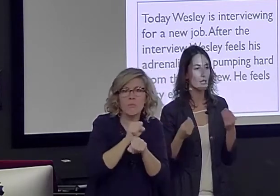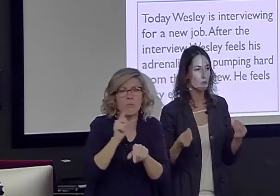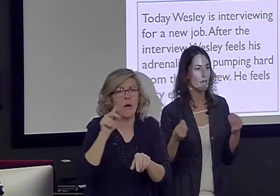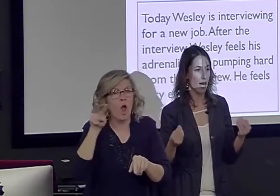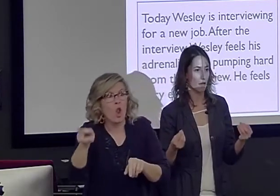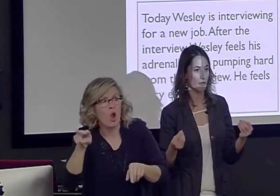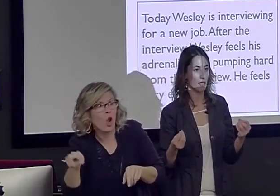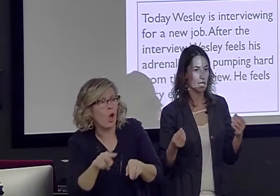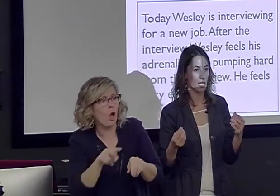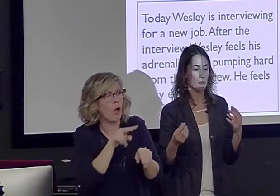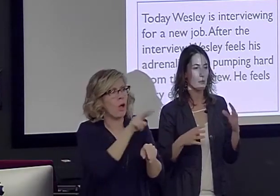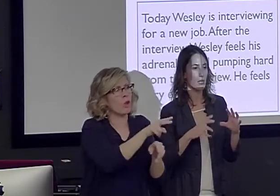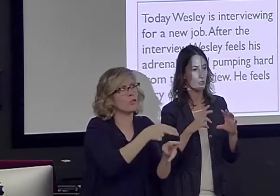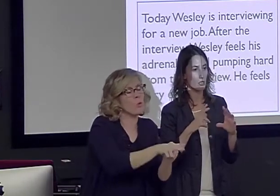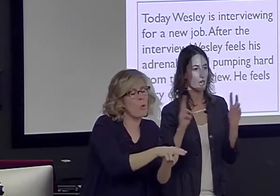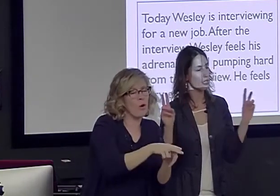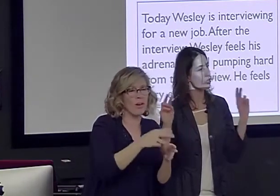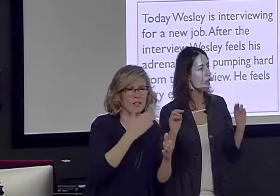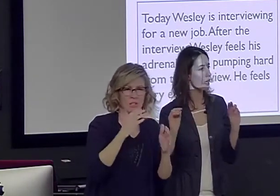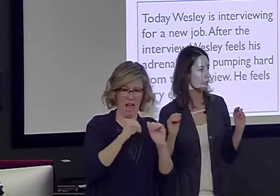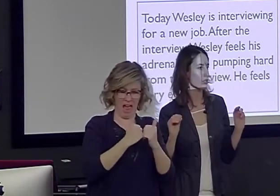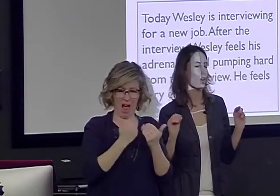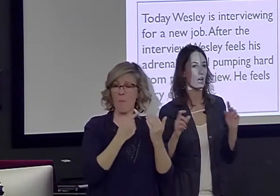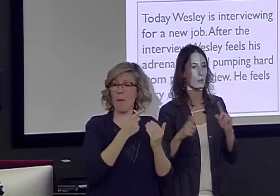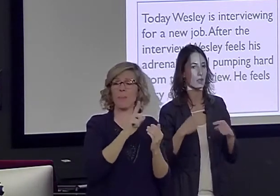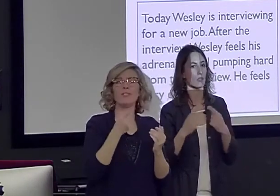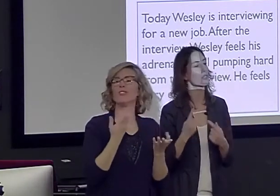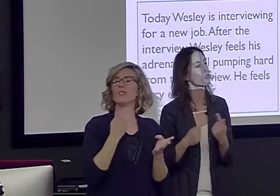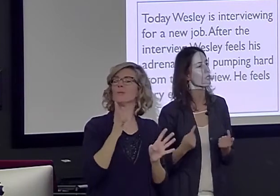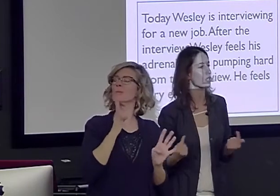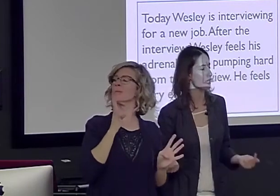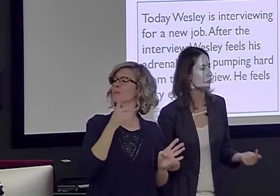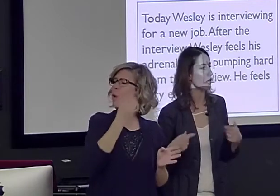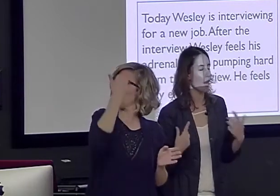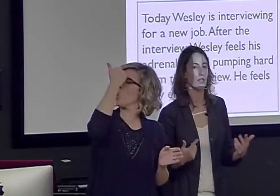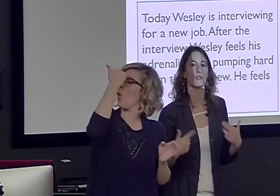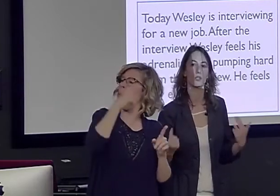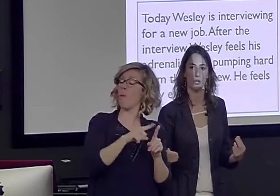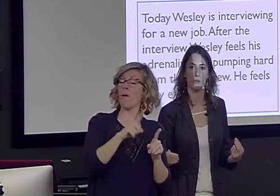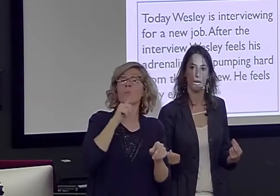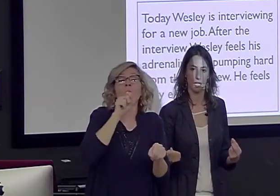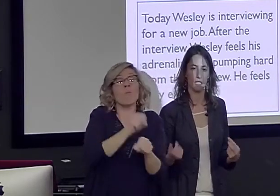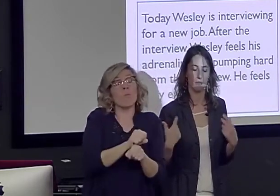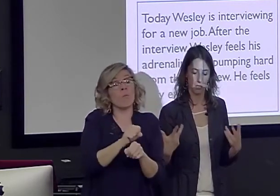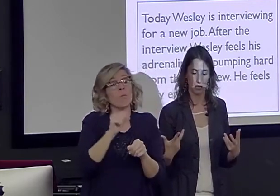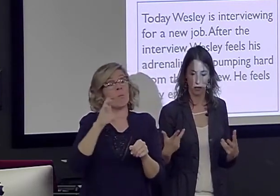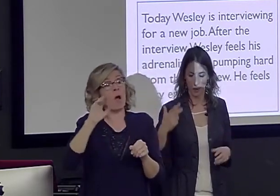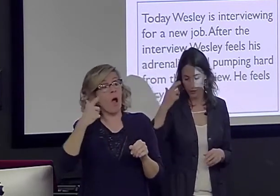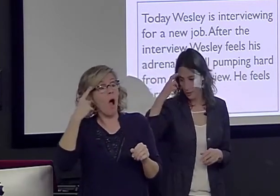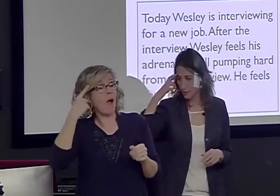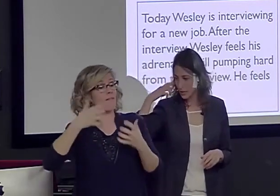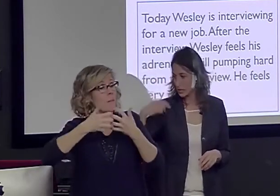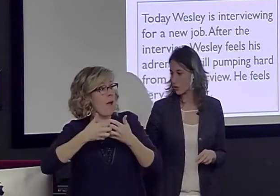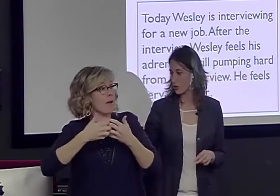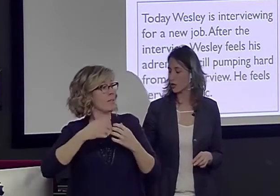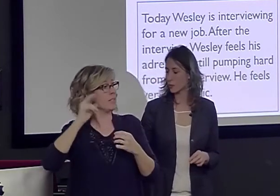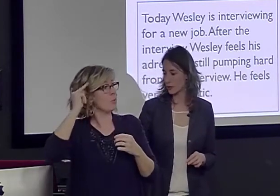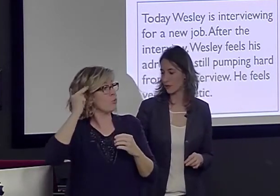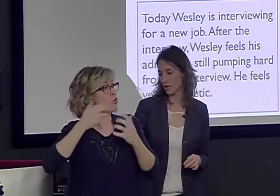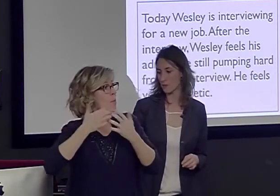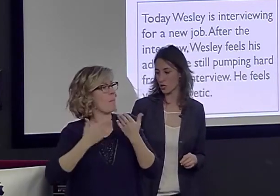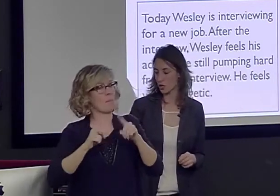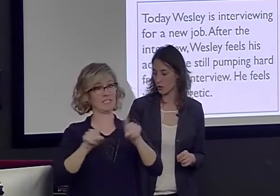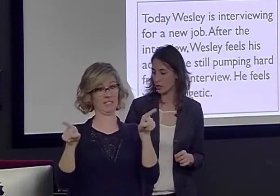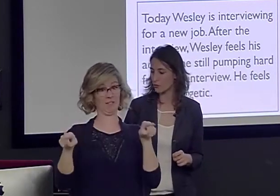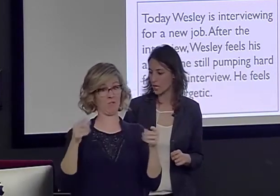So how do you get out of this? Maybe they're just kind of talking the talk, but they're not using the same cognitive or neural mechanisms to think about them. So here,